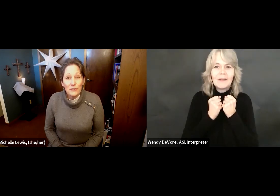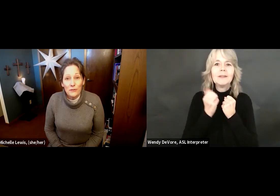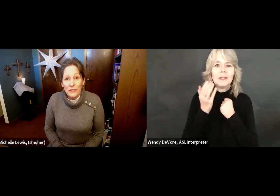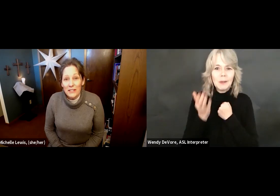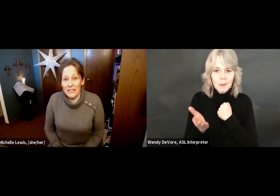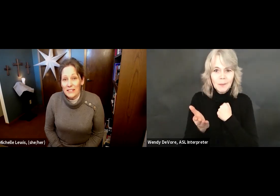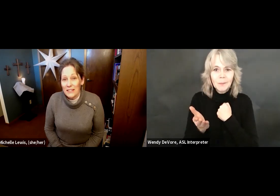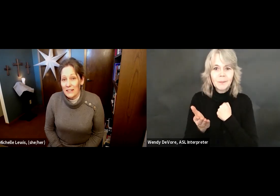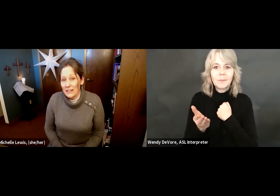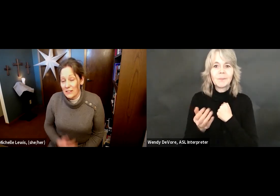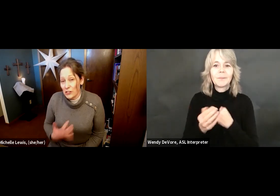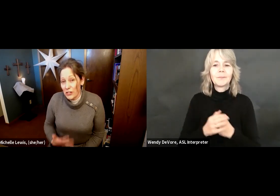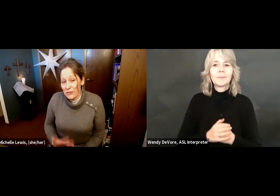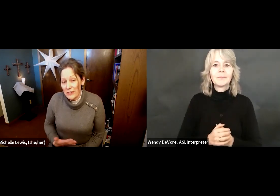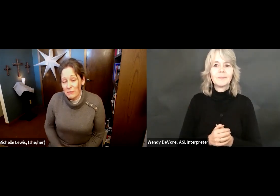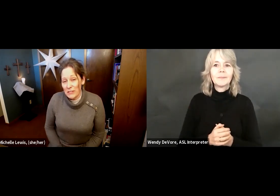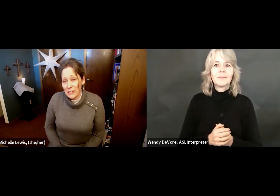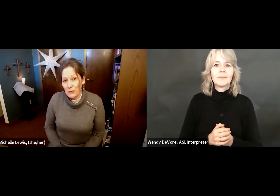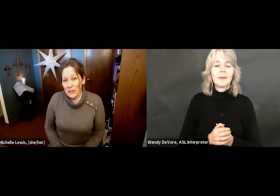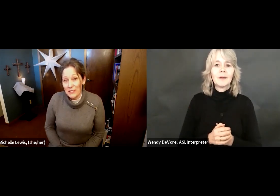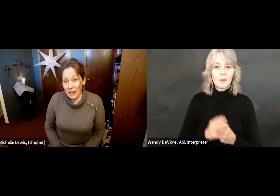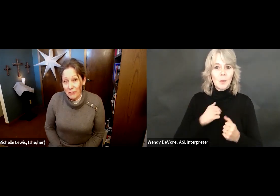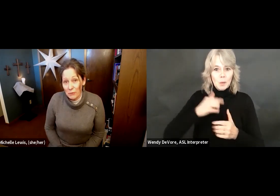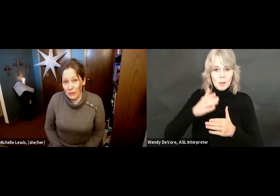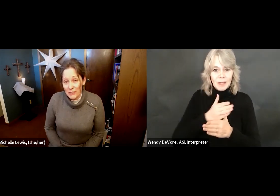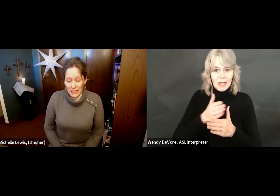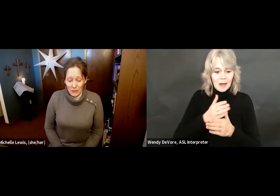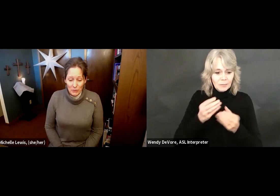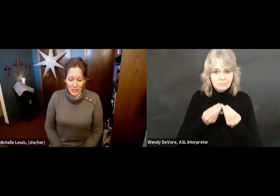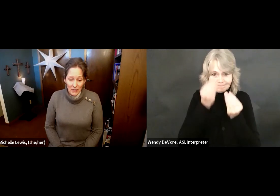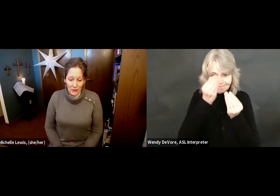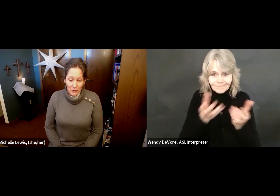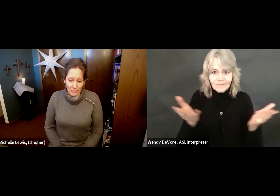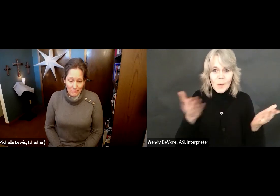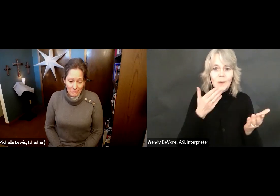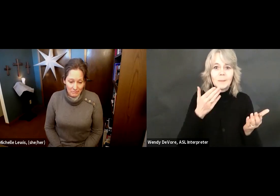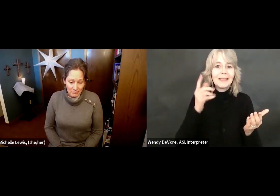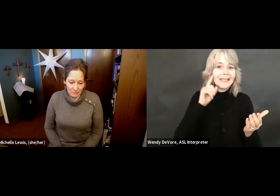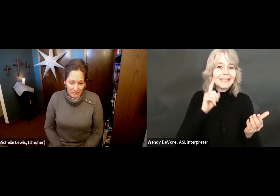And to do this, to share this message with the deaf community in particular.